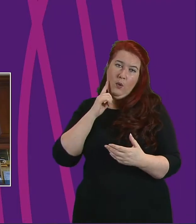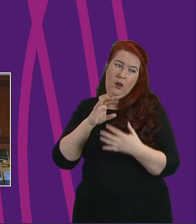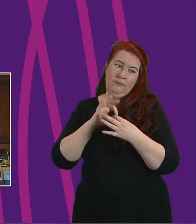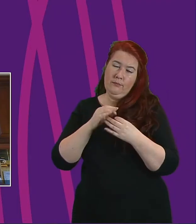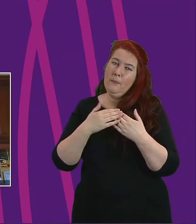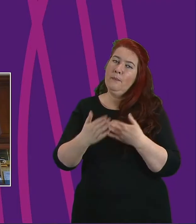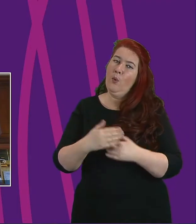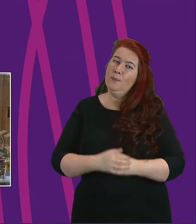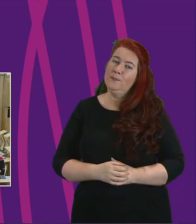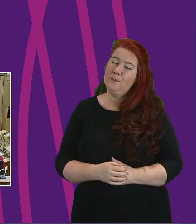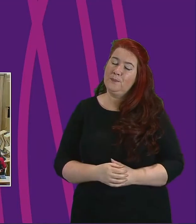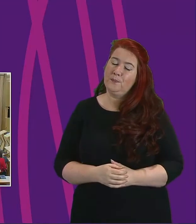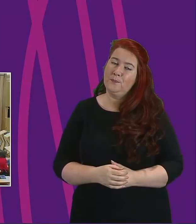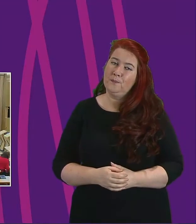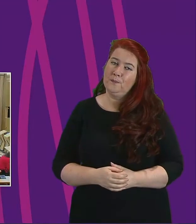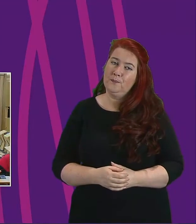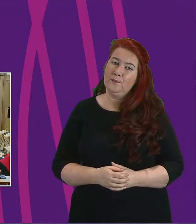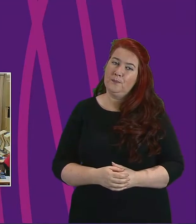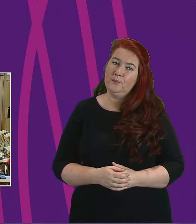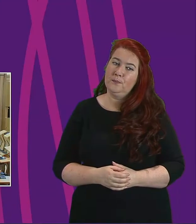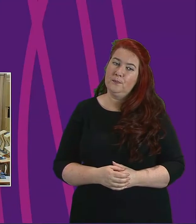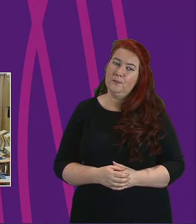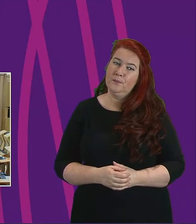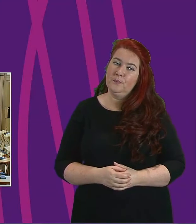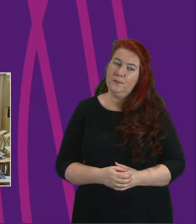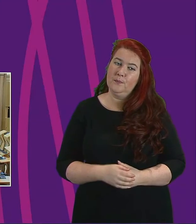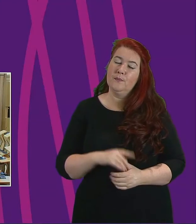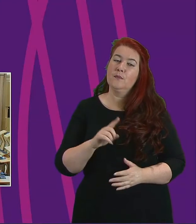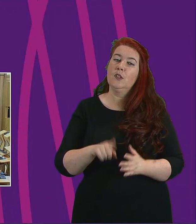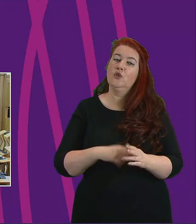do. John Finney.